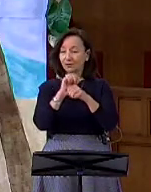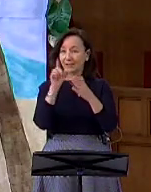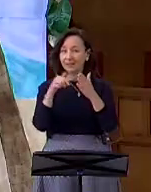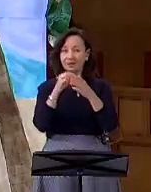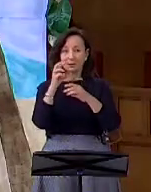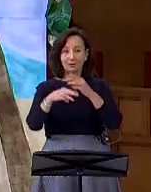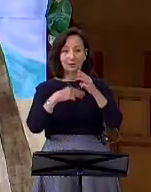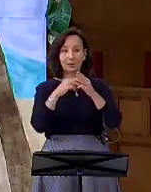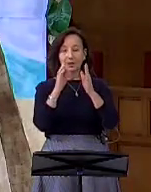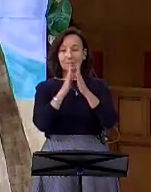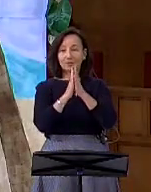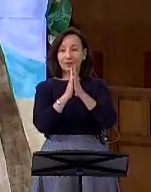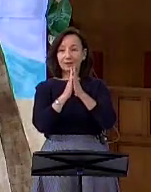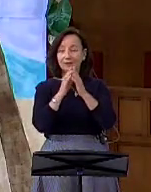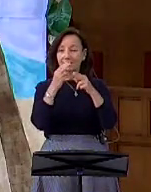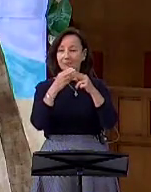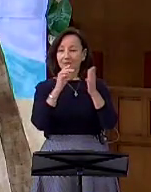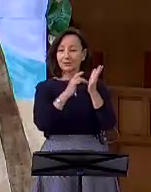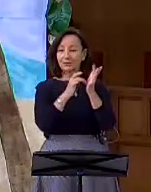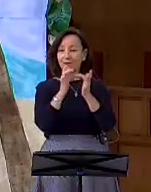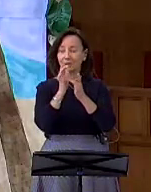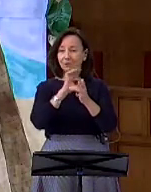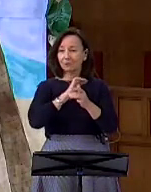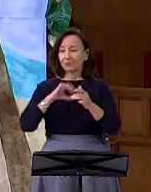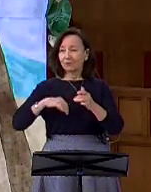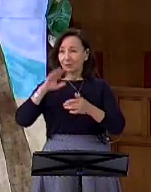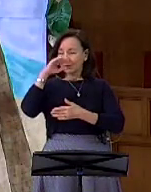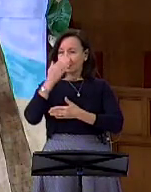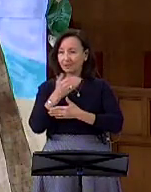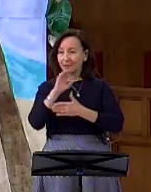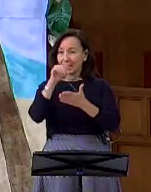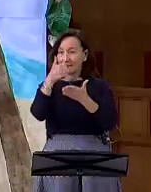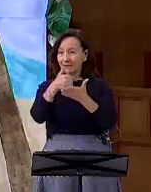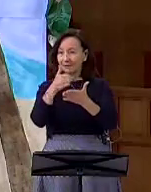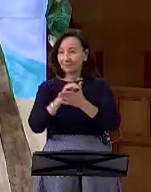We pray all of this in the name of your Son, Jesus Christ. Amen.